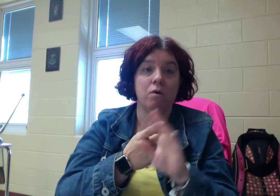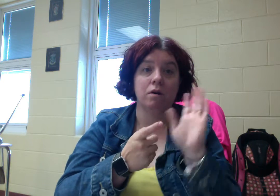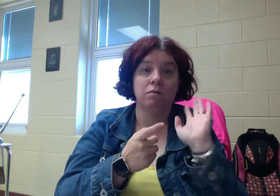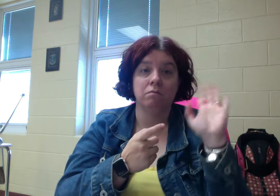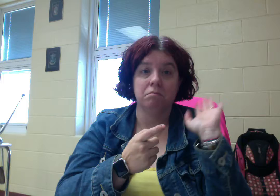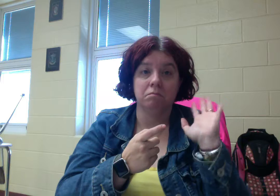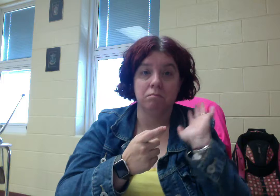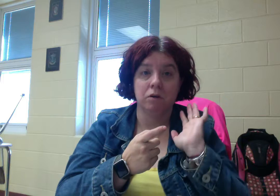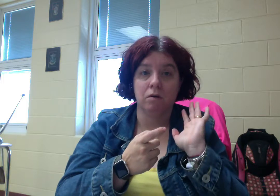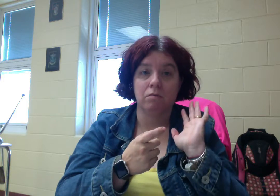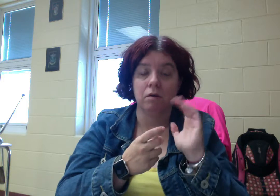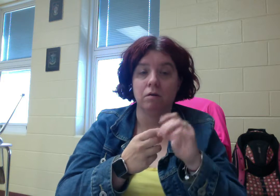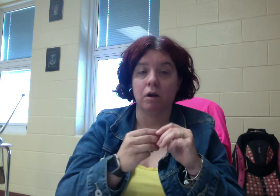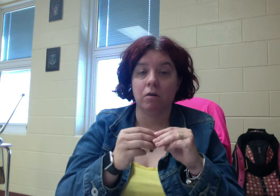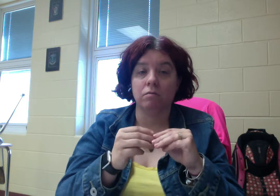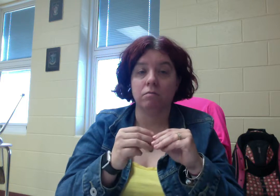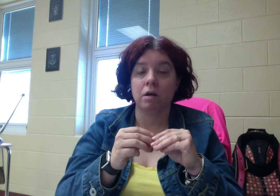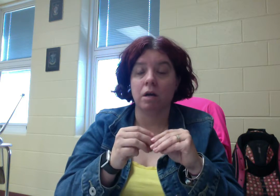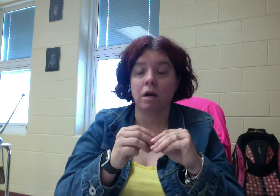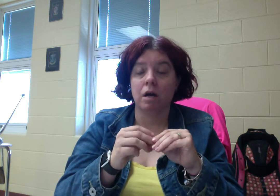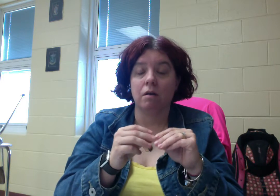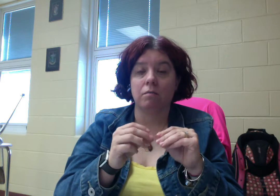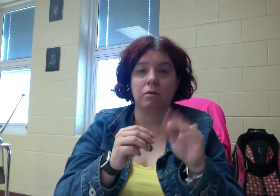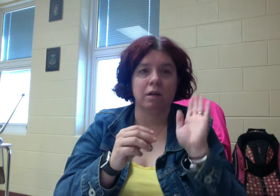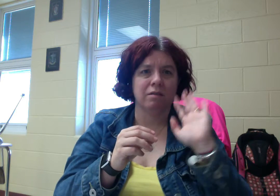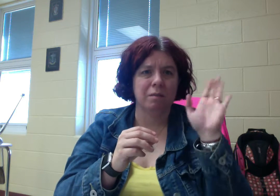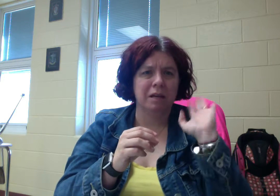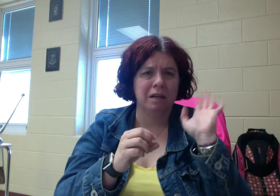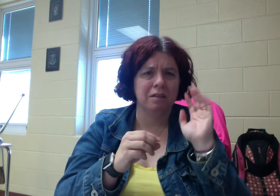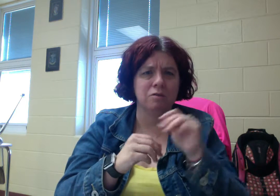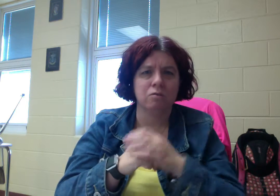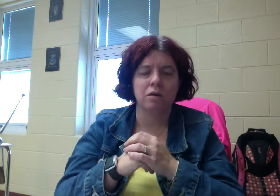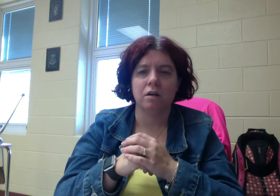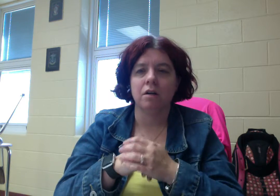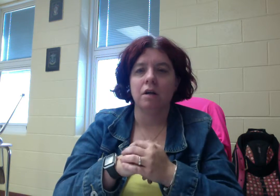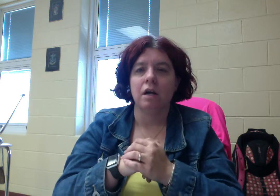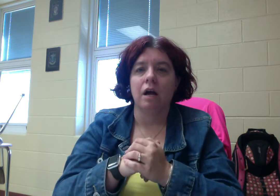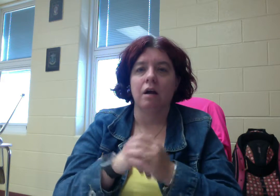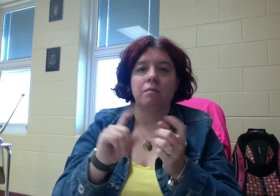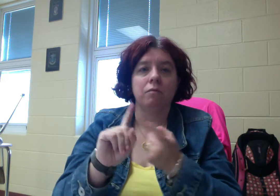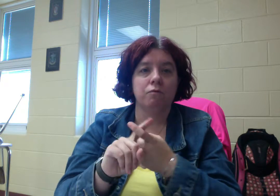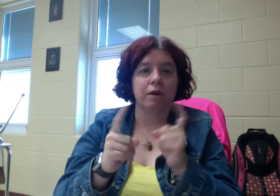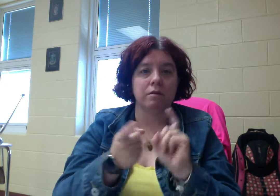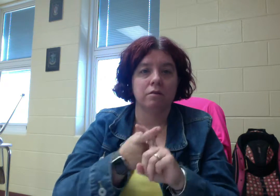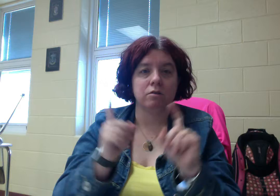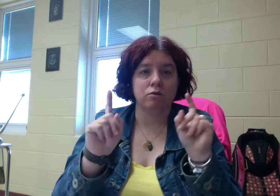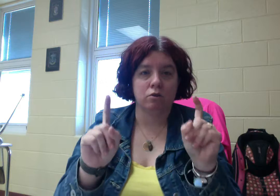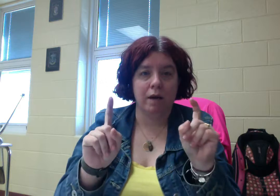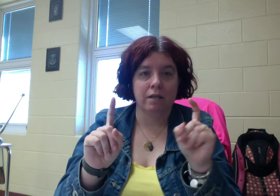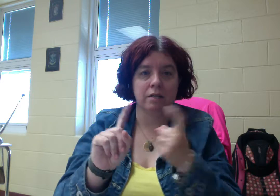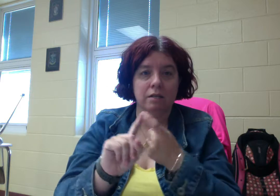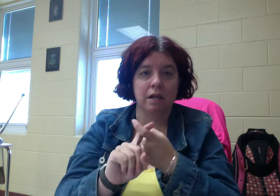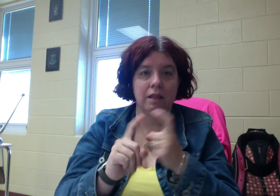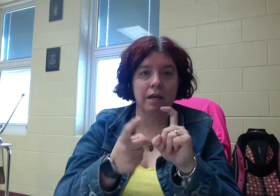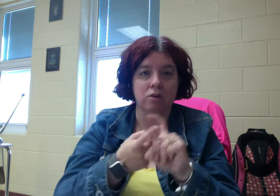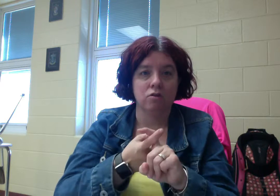one, ago, or like at the beginning of the school year. Friend. It's those 2 X's and they